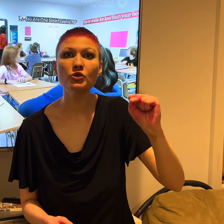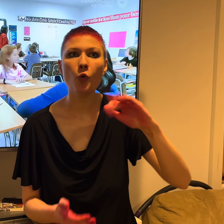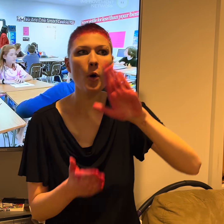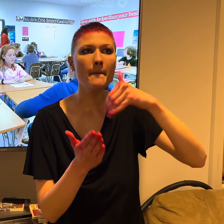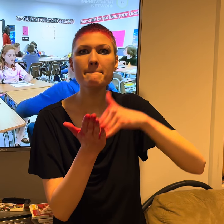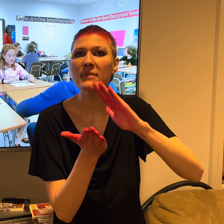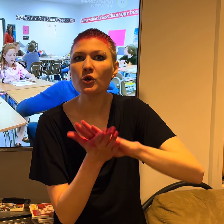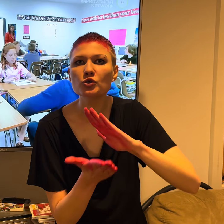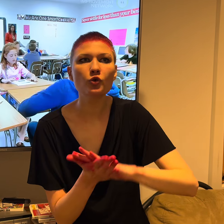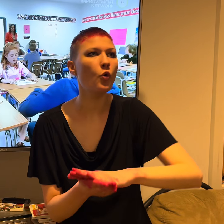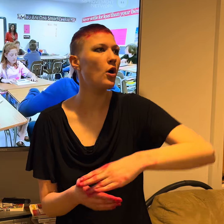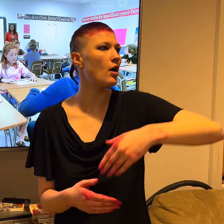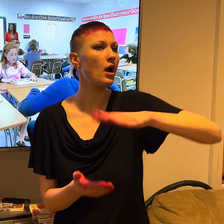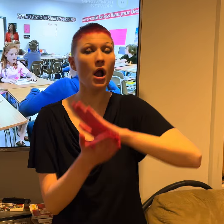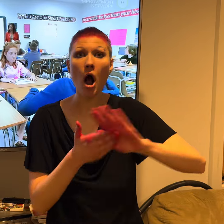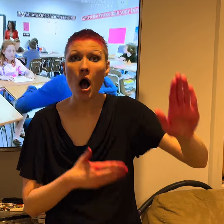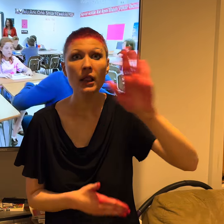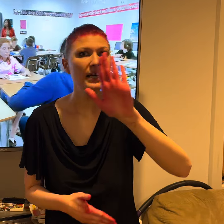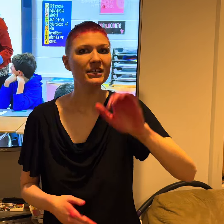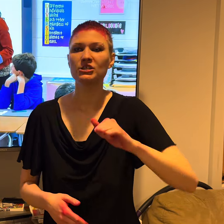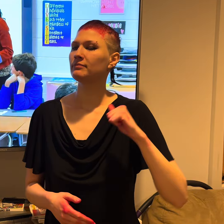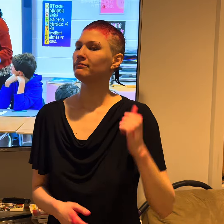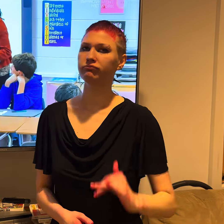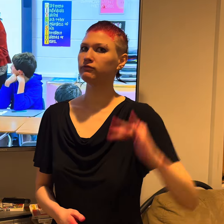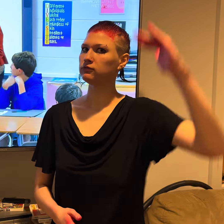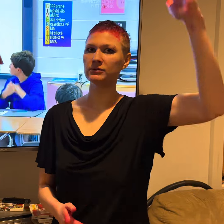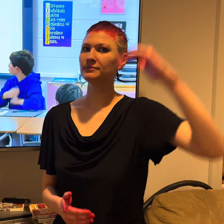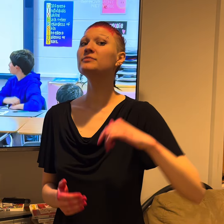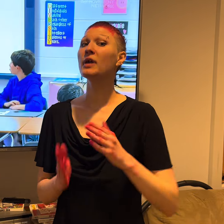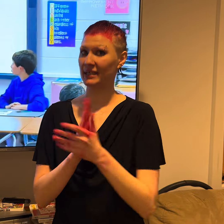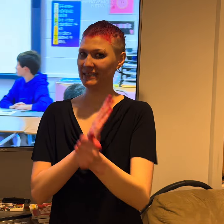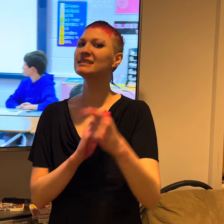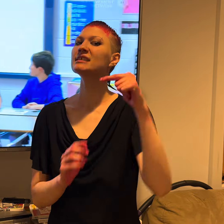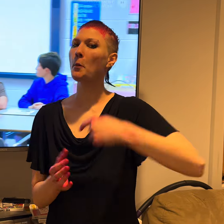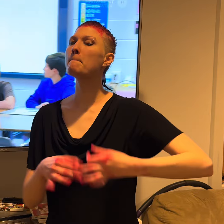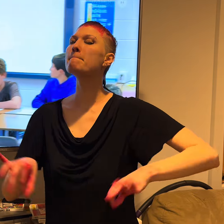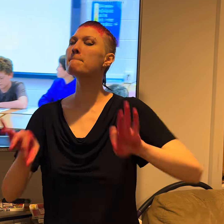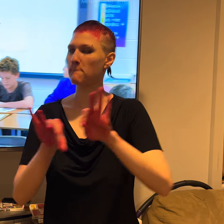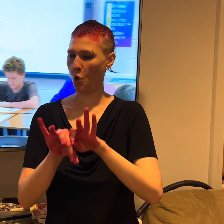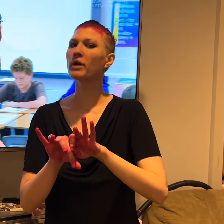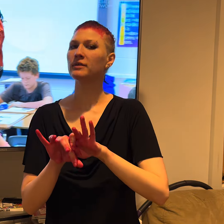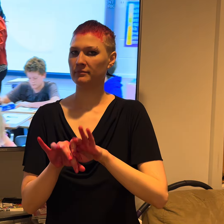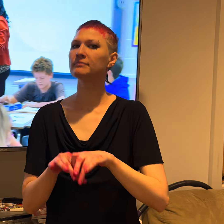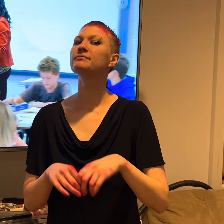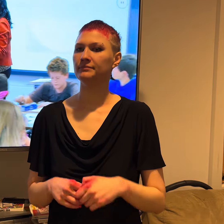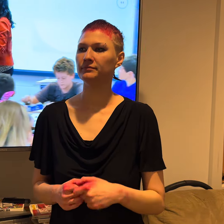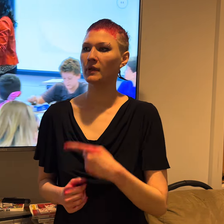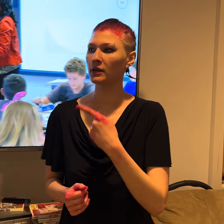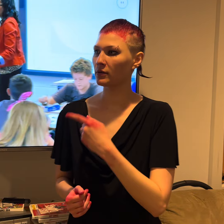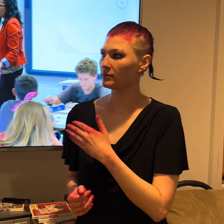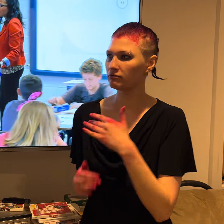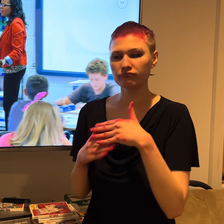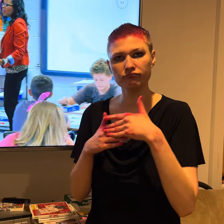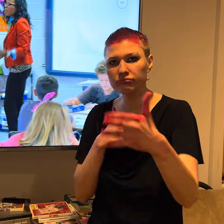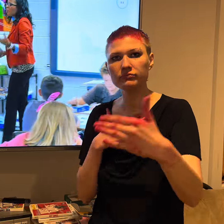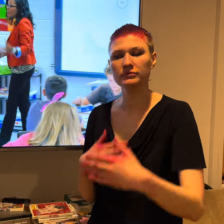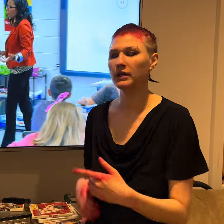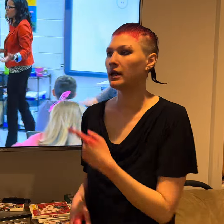it, underline it, draw an arrow to it. Or if you come across a phrase that you're unfamiliar with, something that you think is very important, questions that you